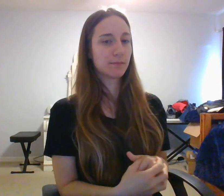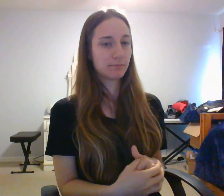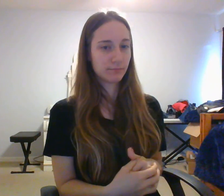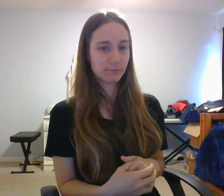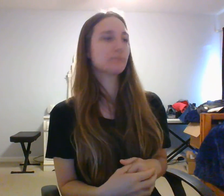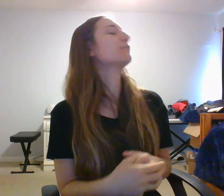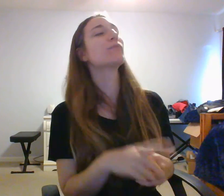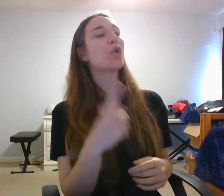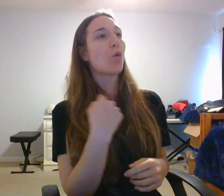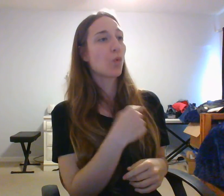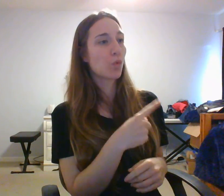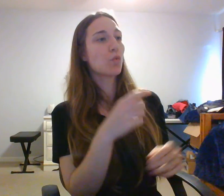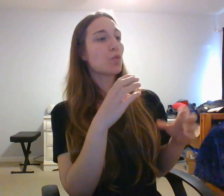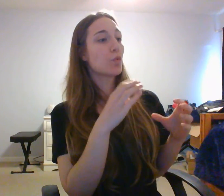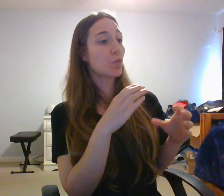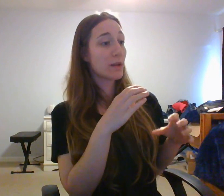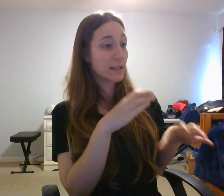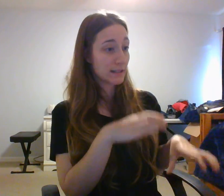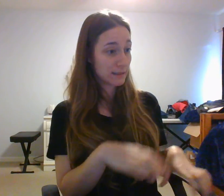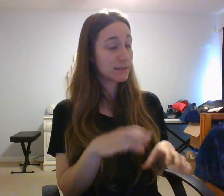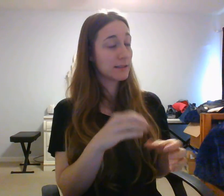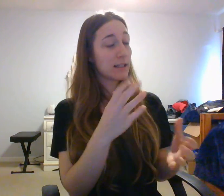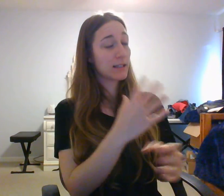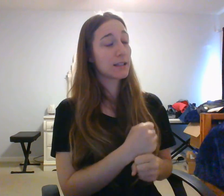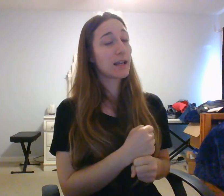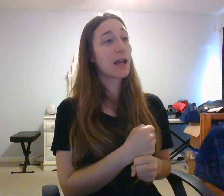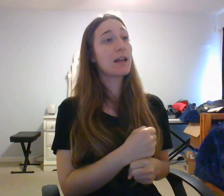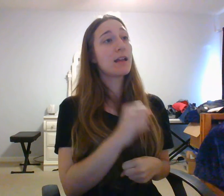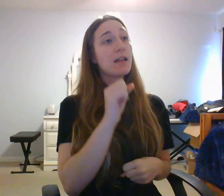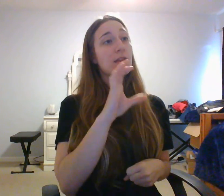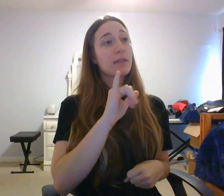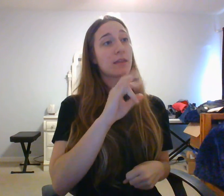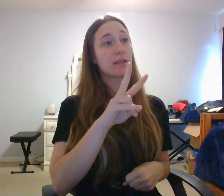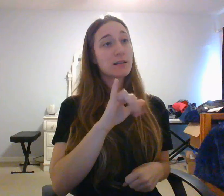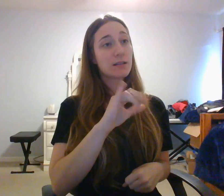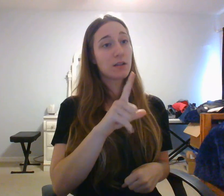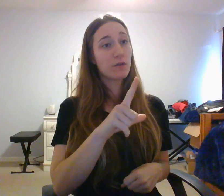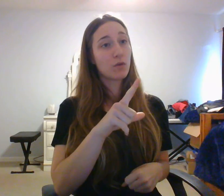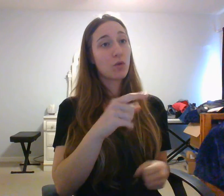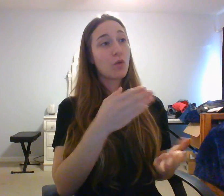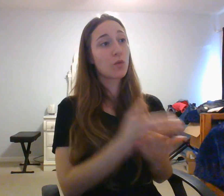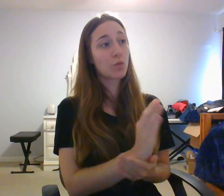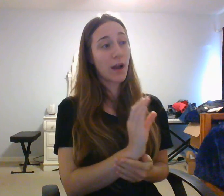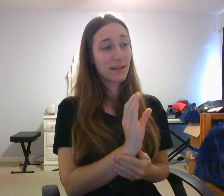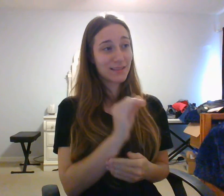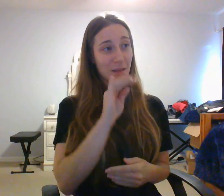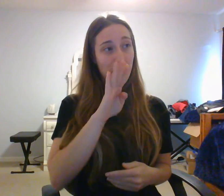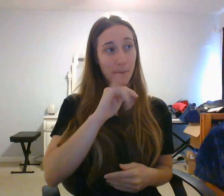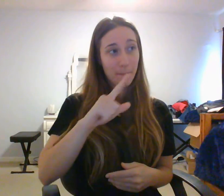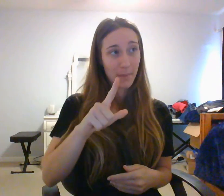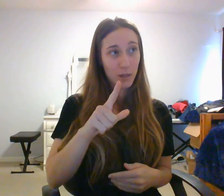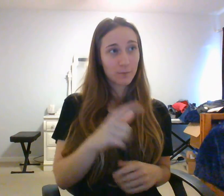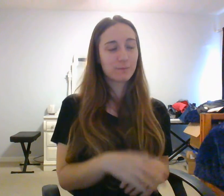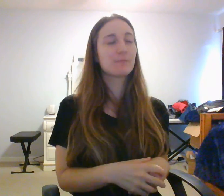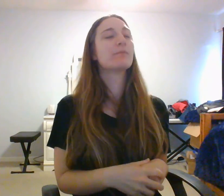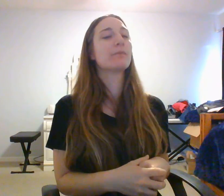We did get the Civil Rights Bill. Eventually, we did get a Voting Rights Act. But the quality of life